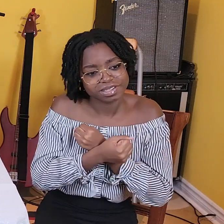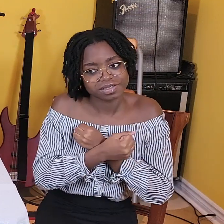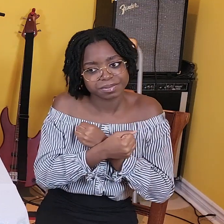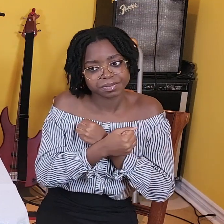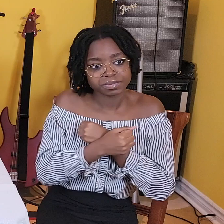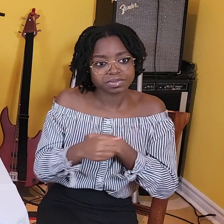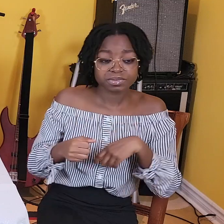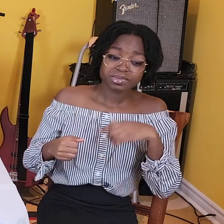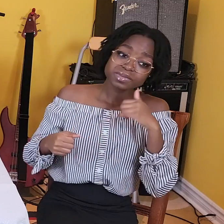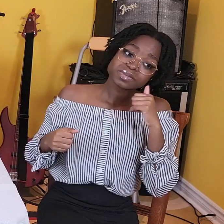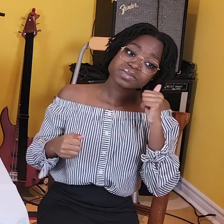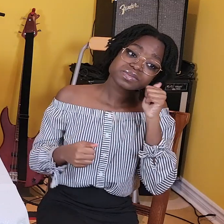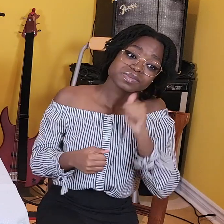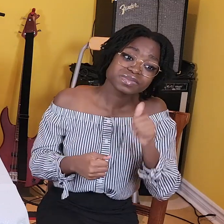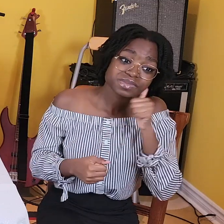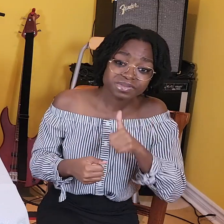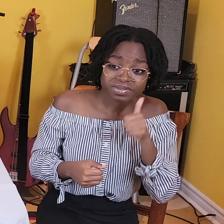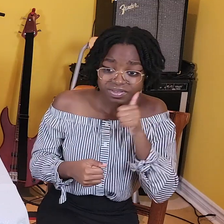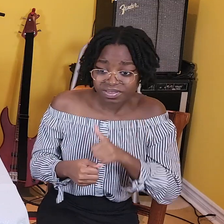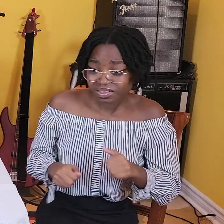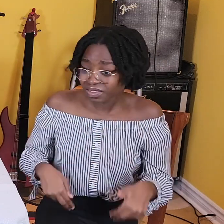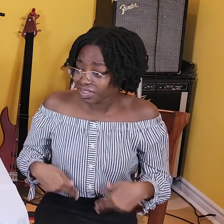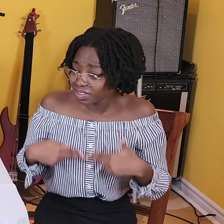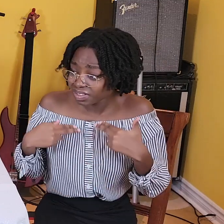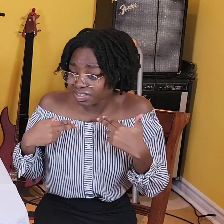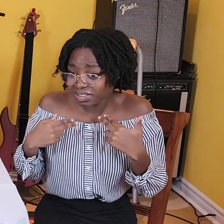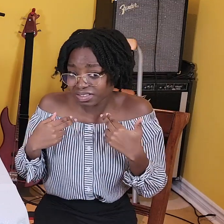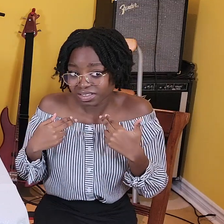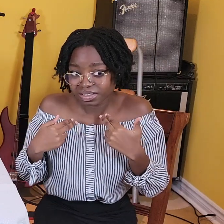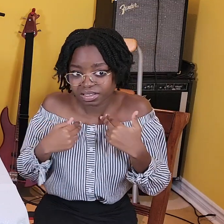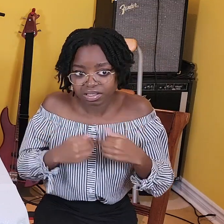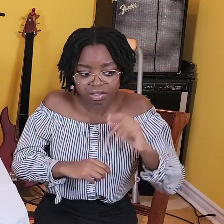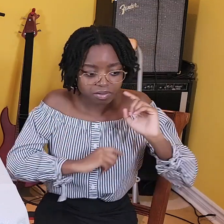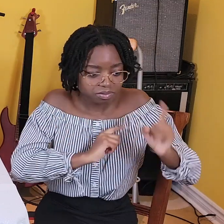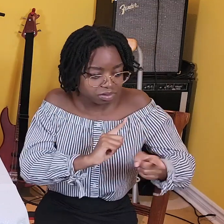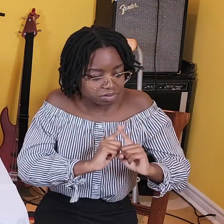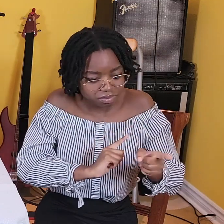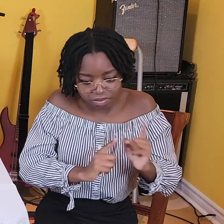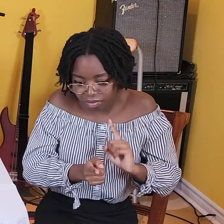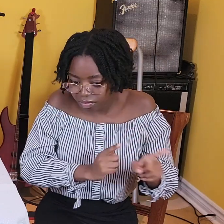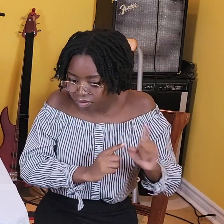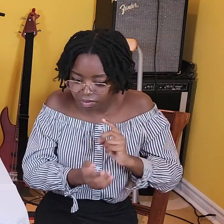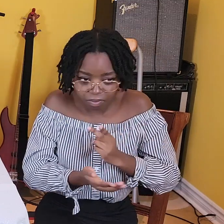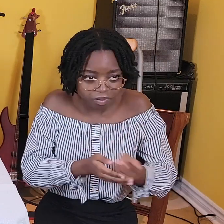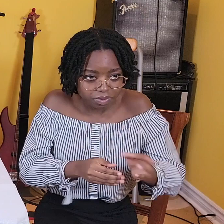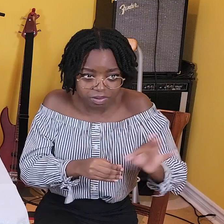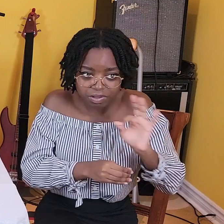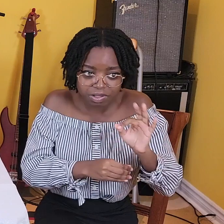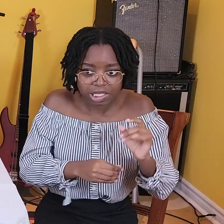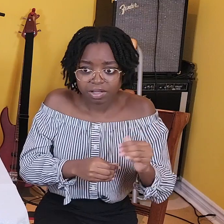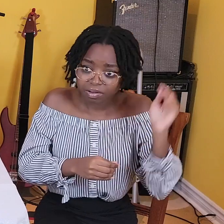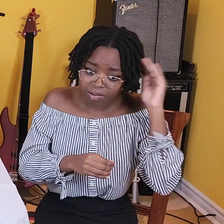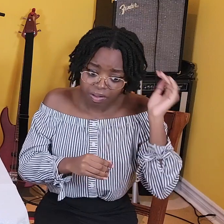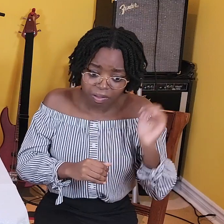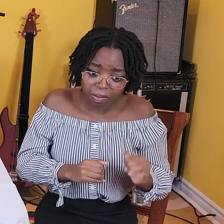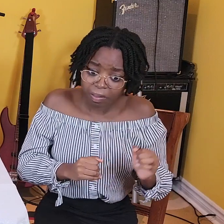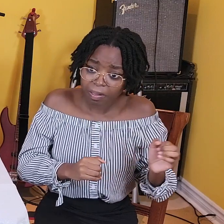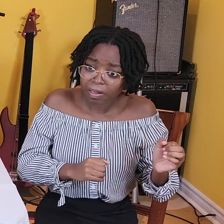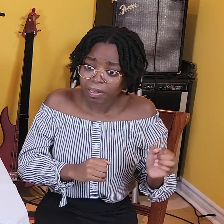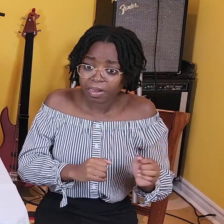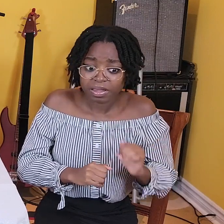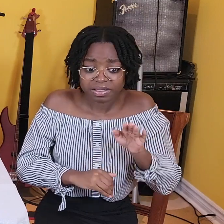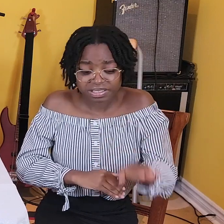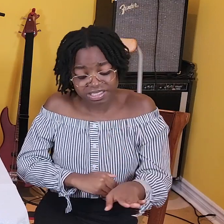we life, as we talk to the Holy Spirit, we know we can step by step, one day at a time, be able to